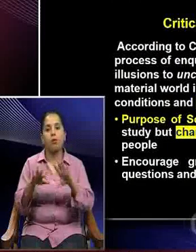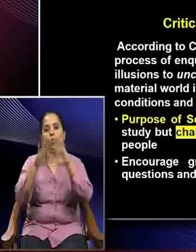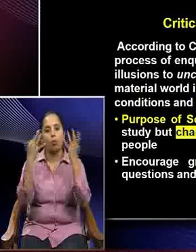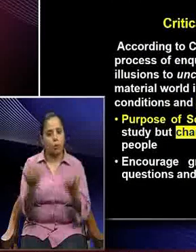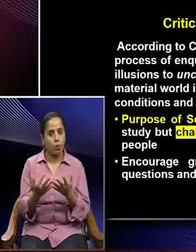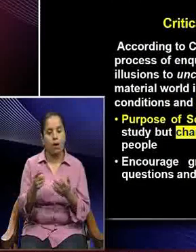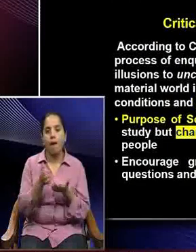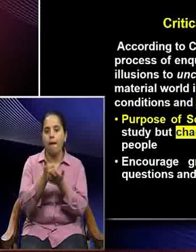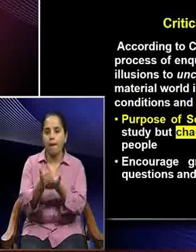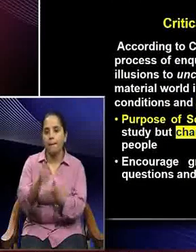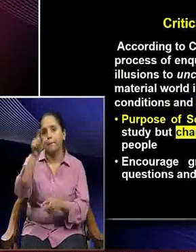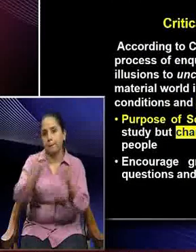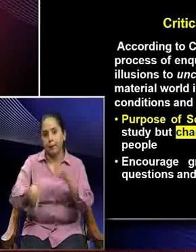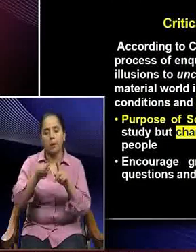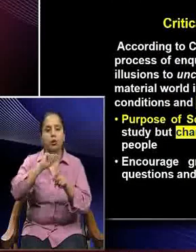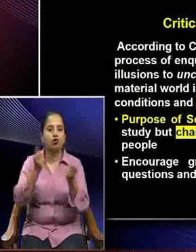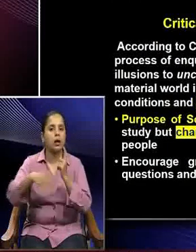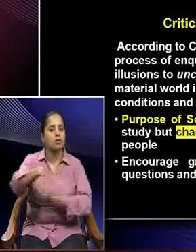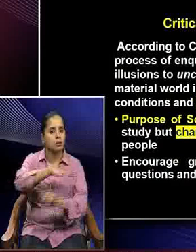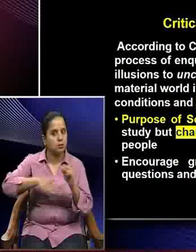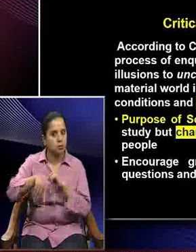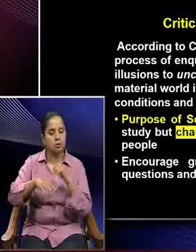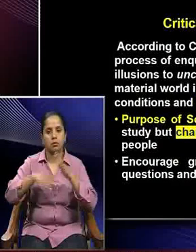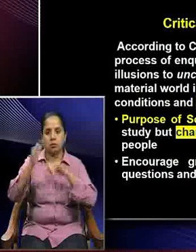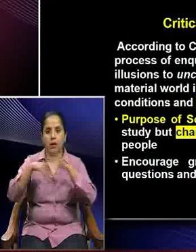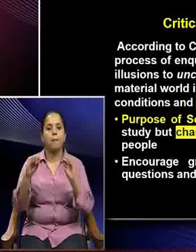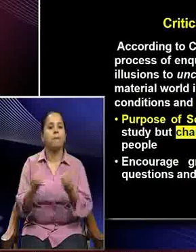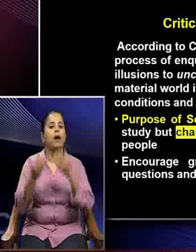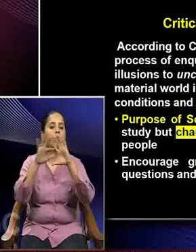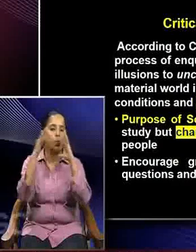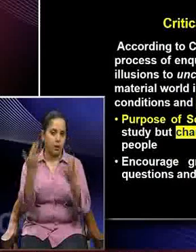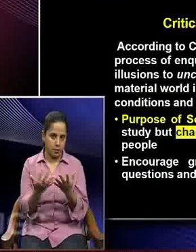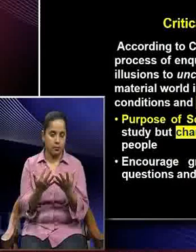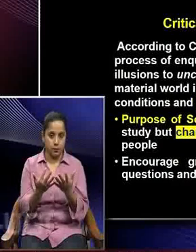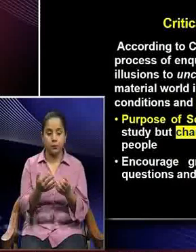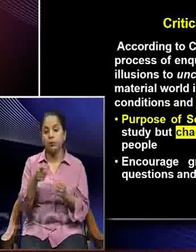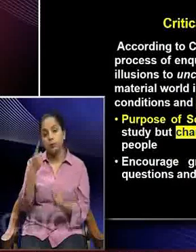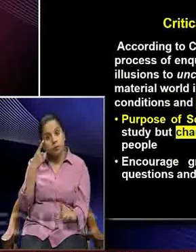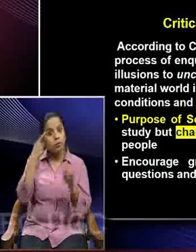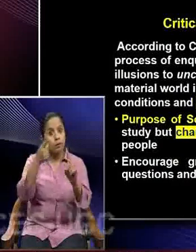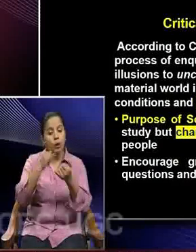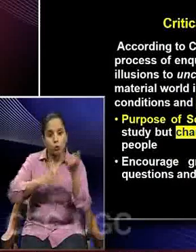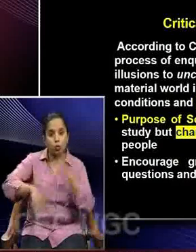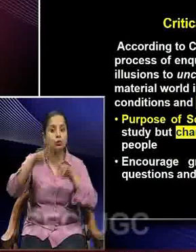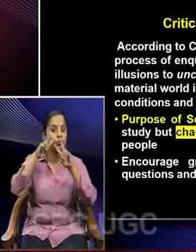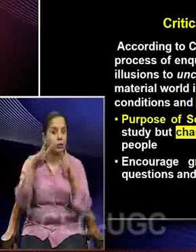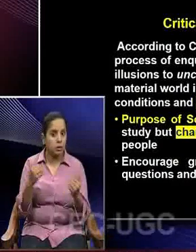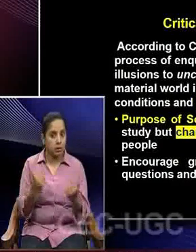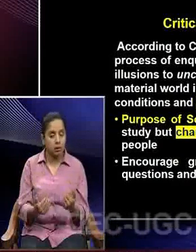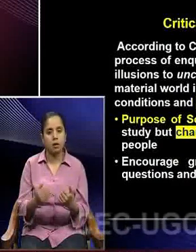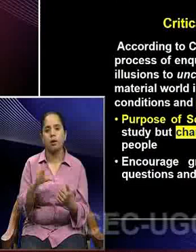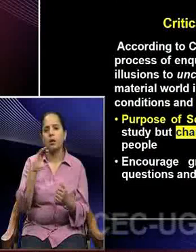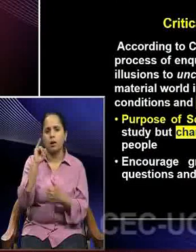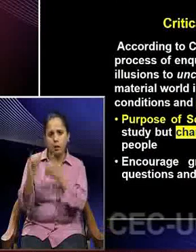order to help people change conditions and build a better world. The purpose of social research, according to critical